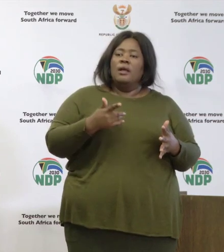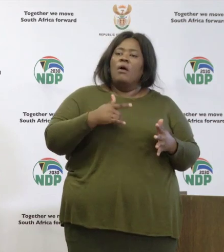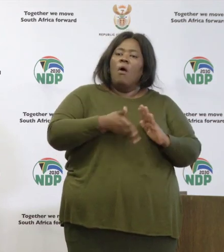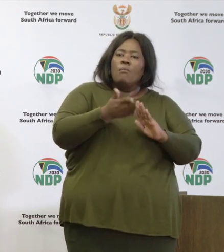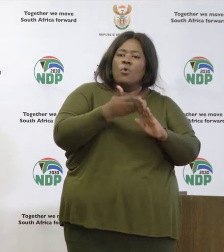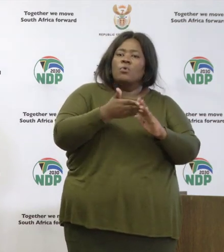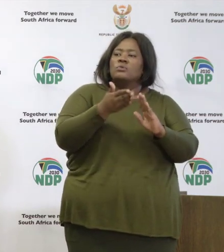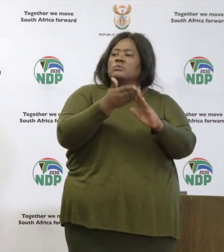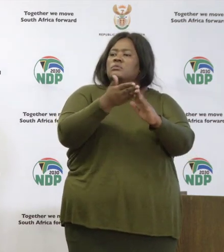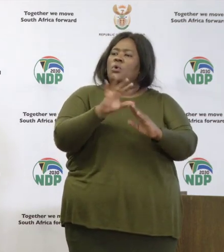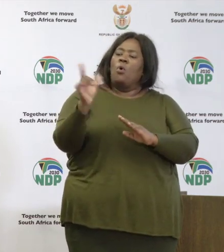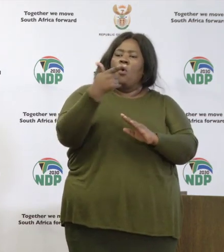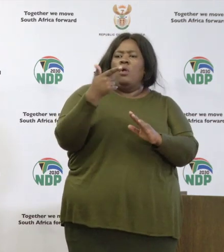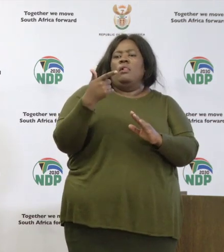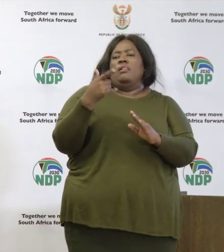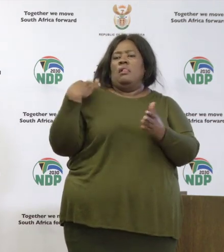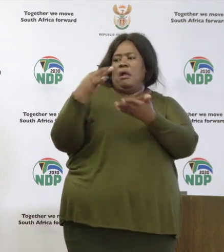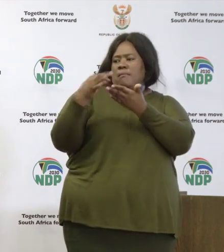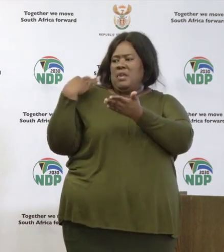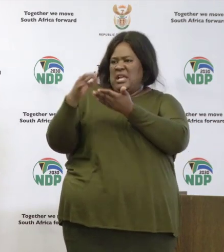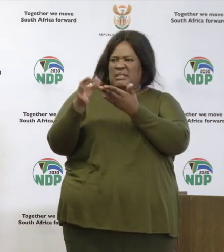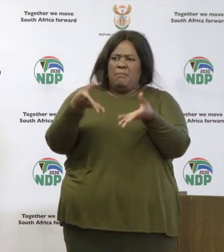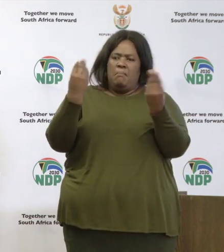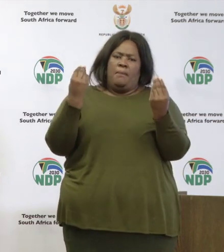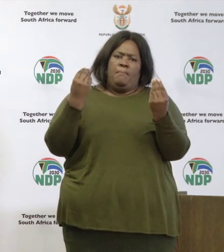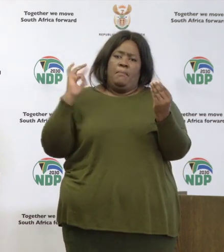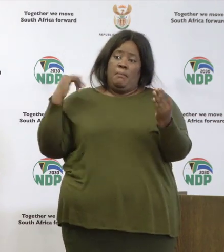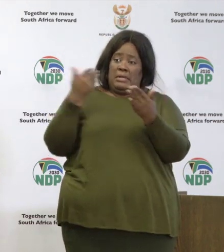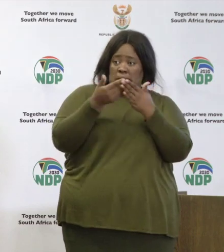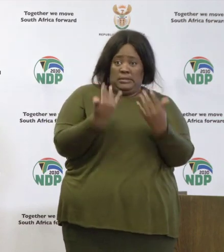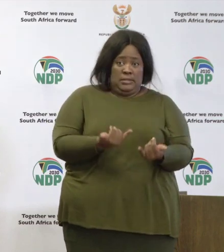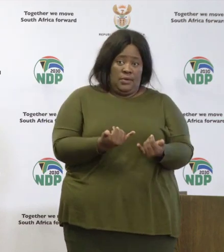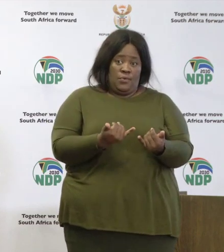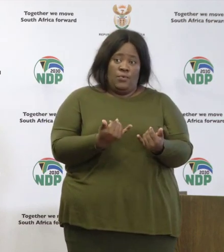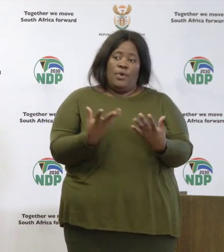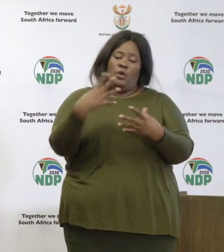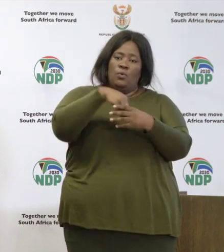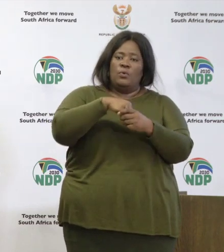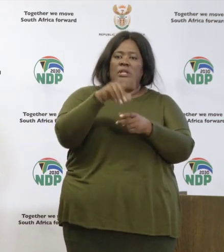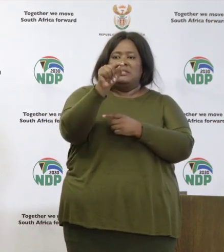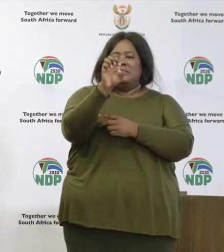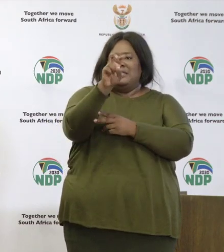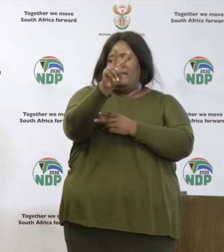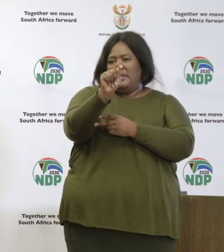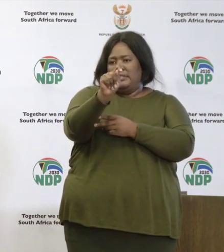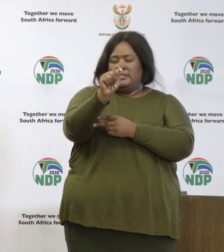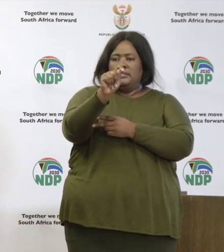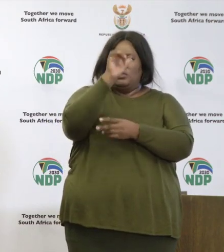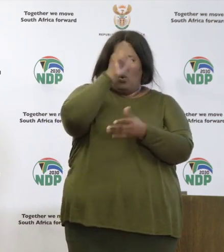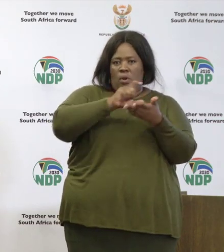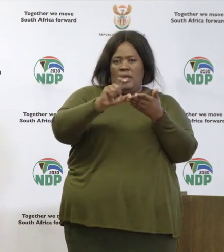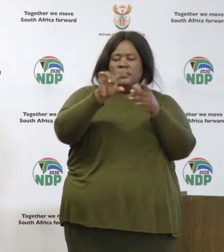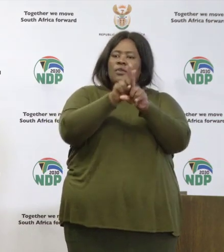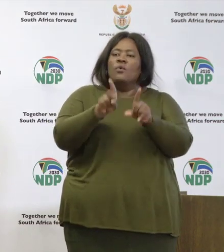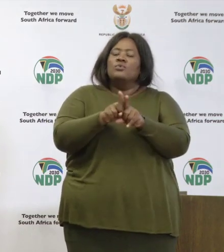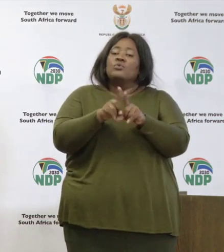almost all applications that have been received to date, including the TVET college and university walk-ins who